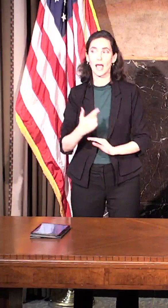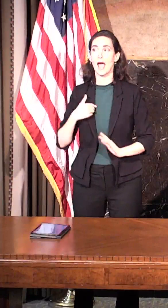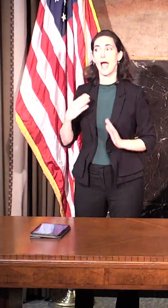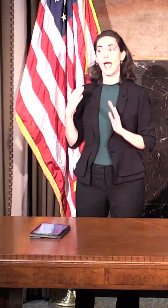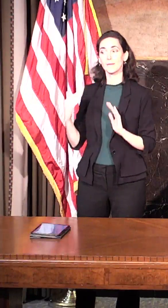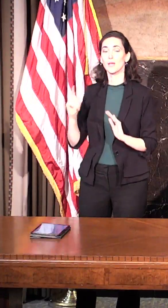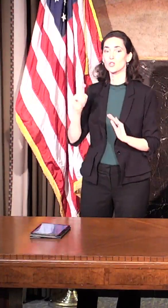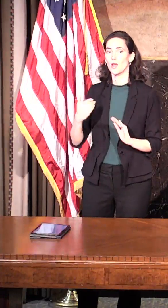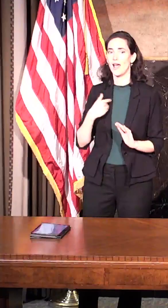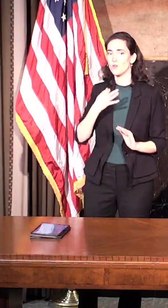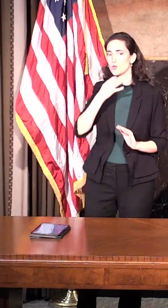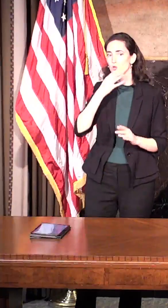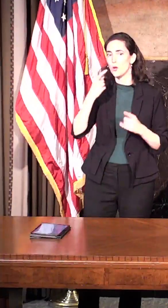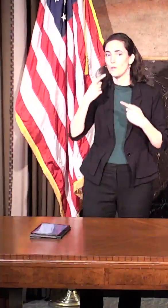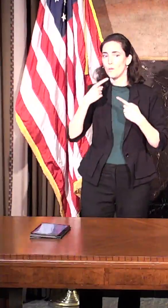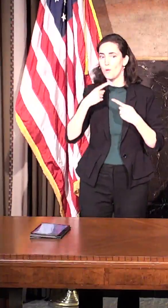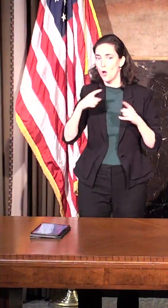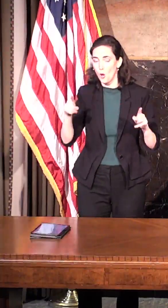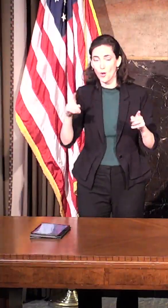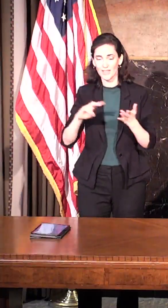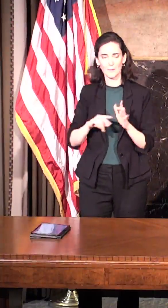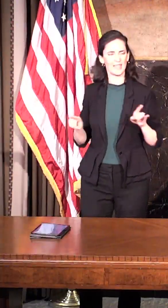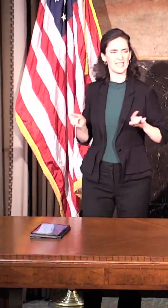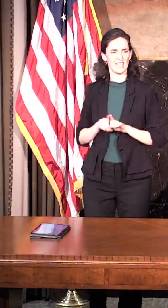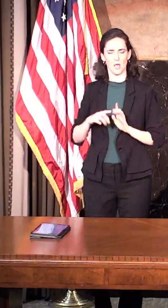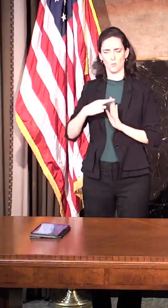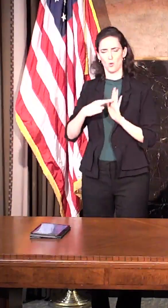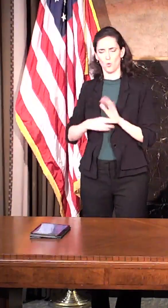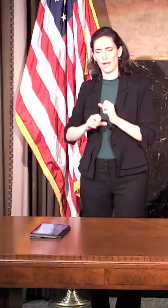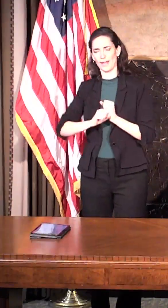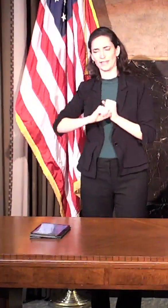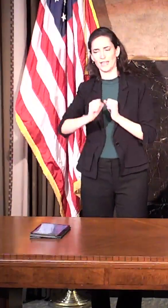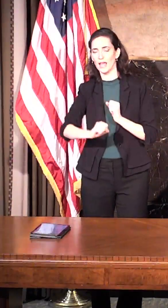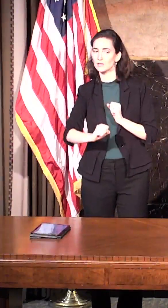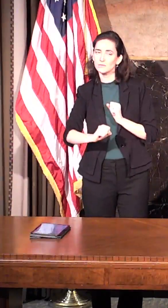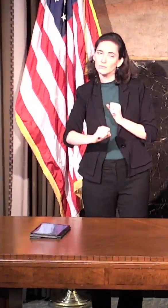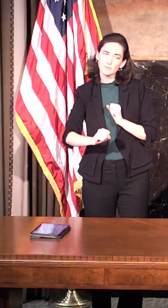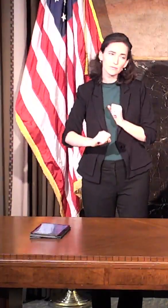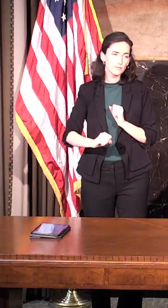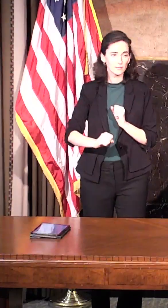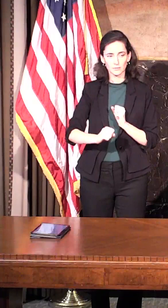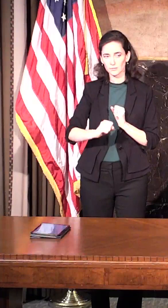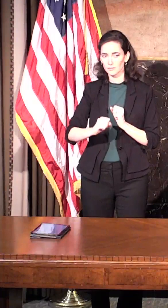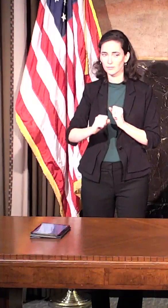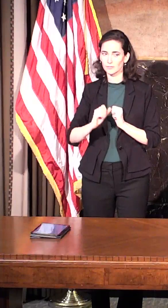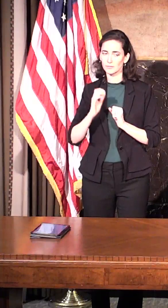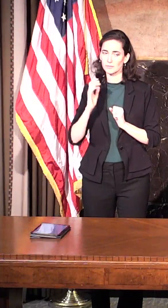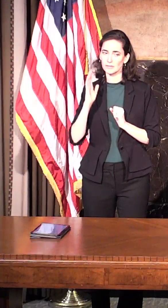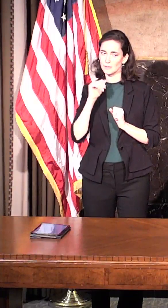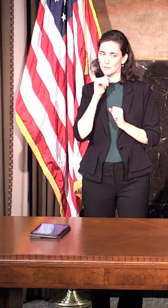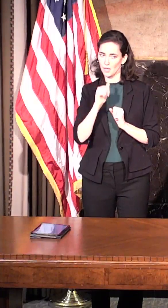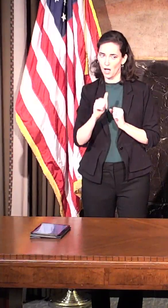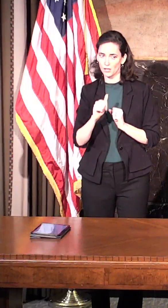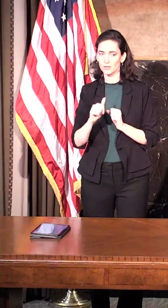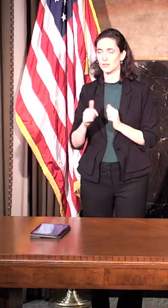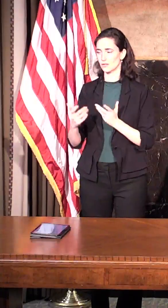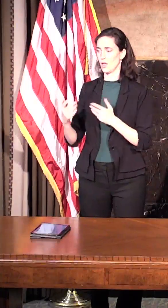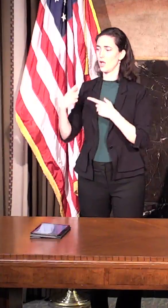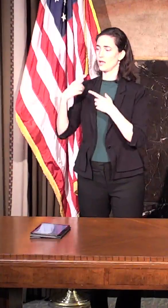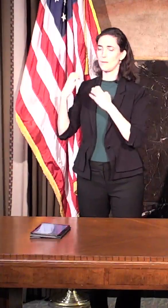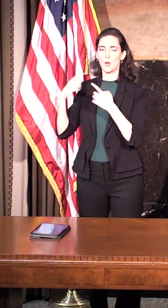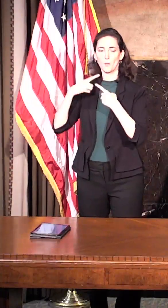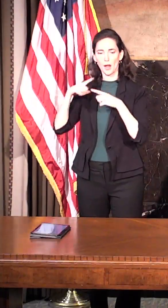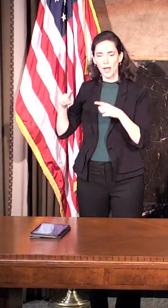proclamation, meaning not just an extension of the current public health emergency proclamation with its restrictions and